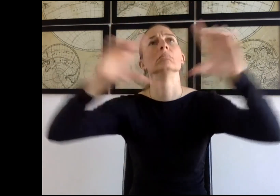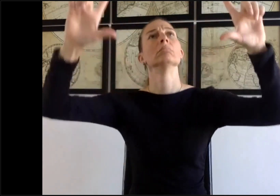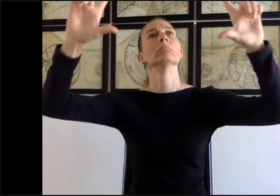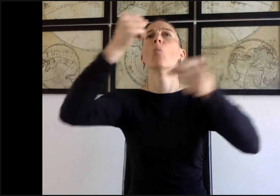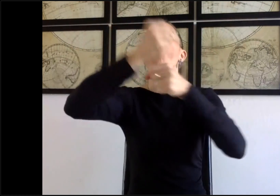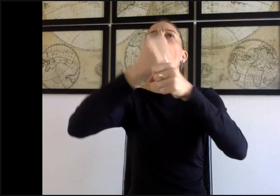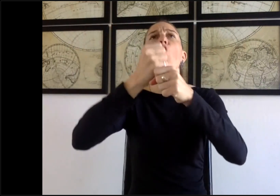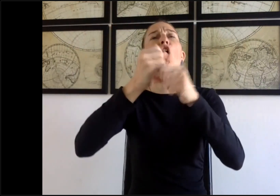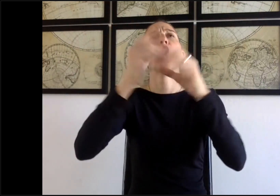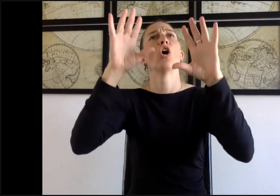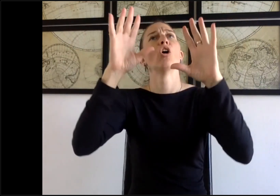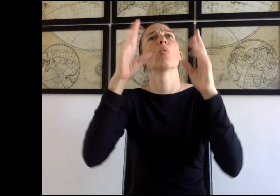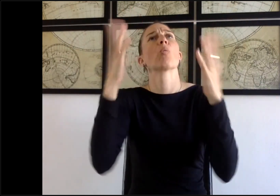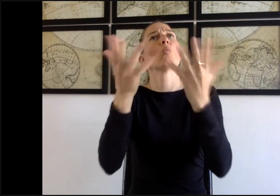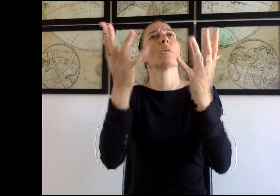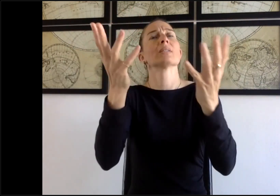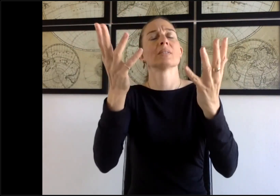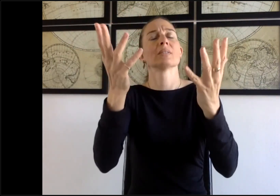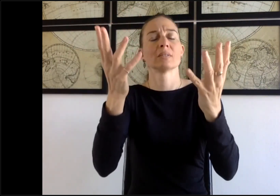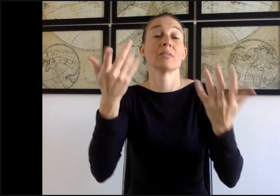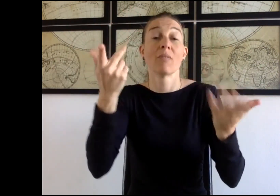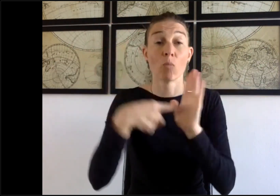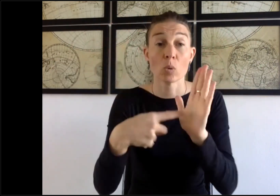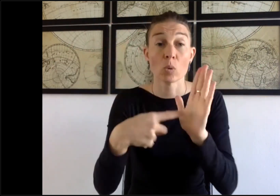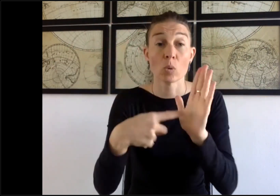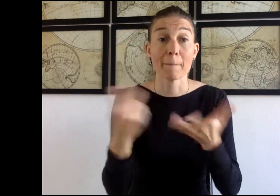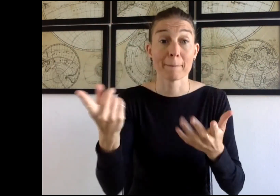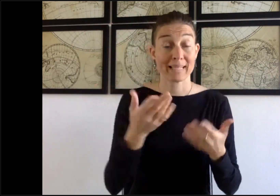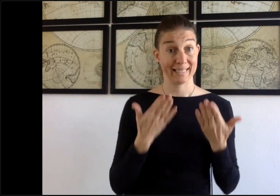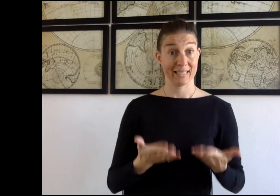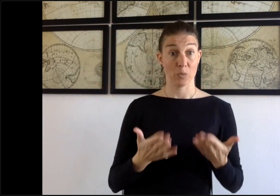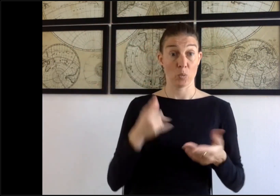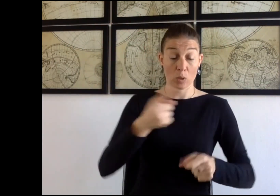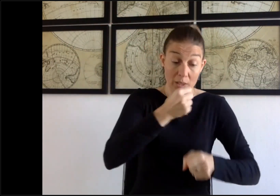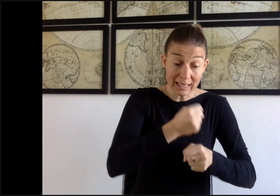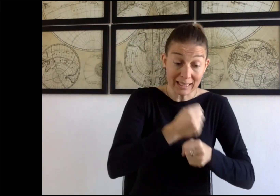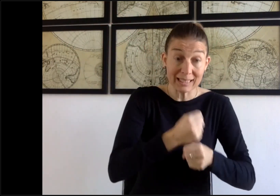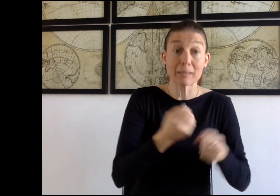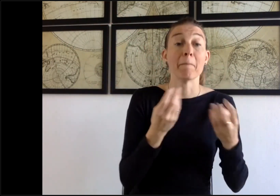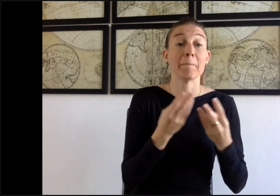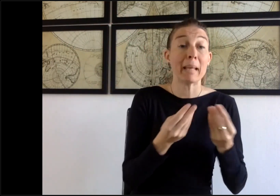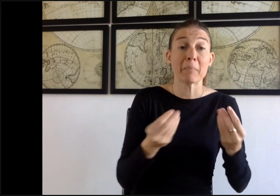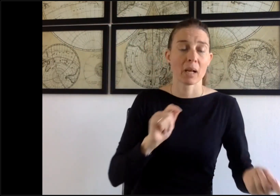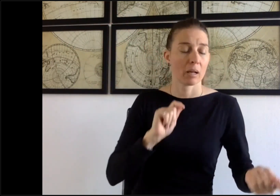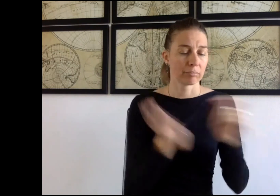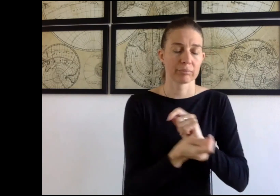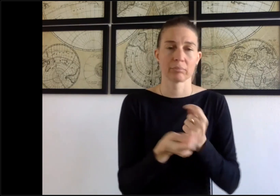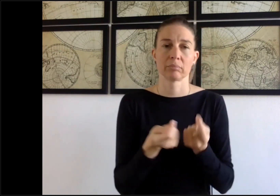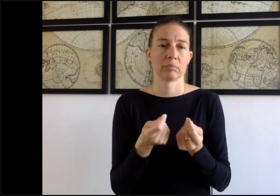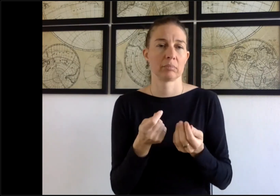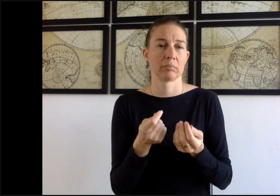that many jobs, many tasks that people do are being automated. These are particularly